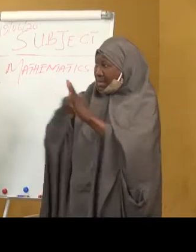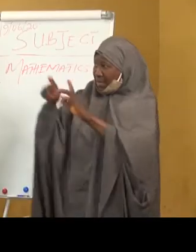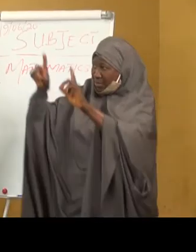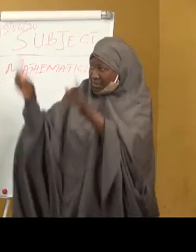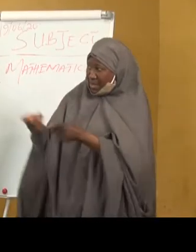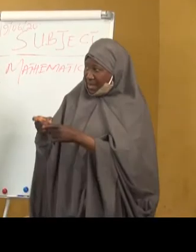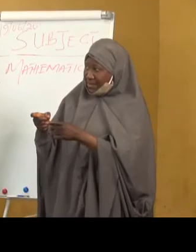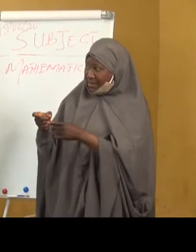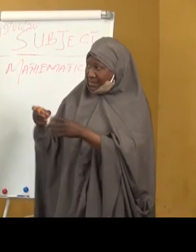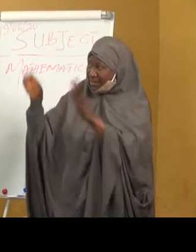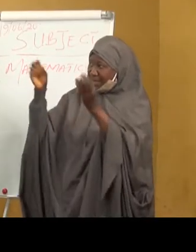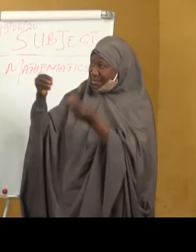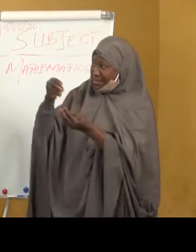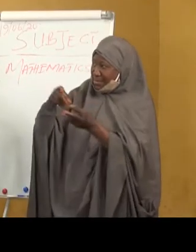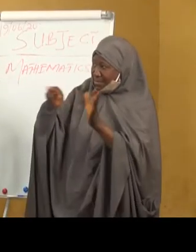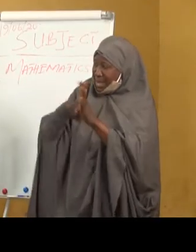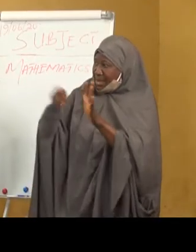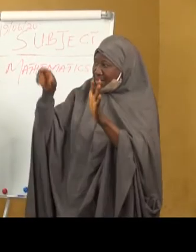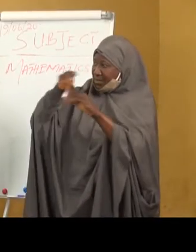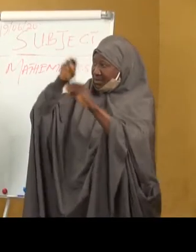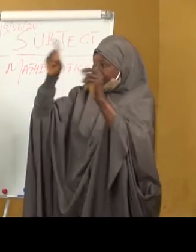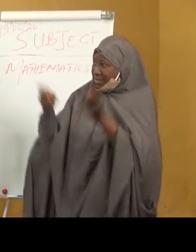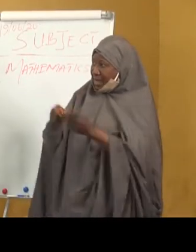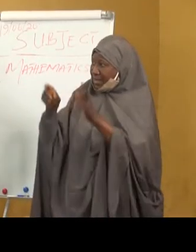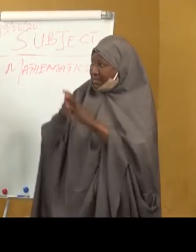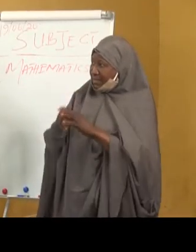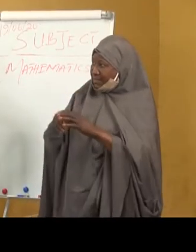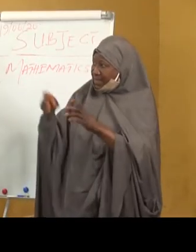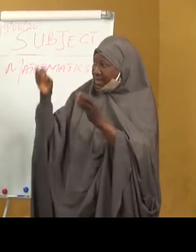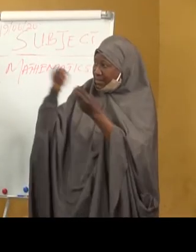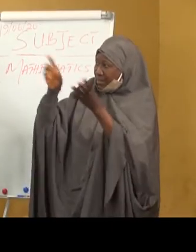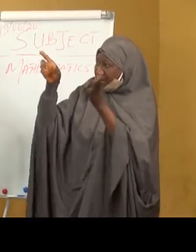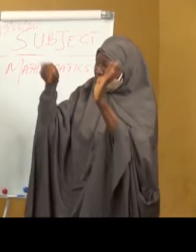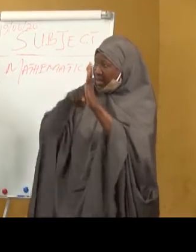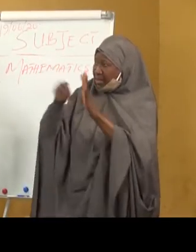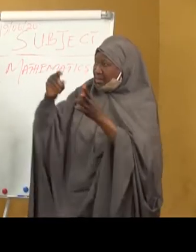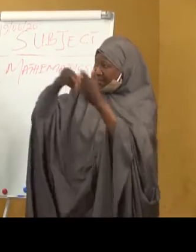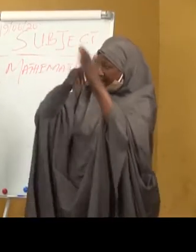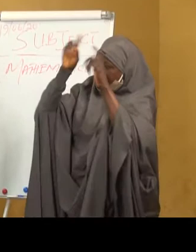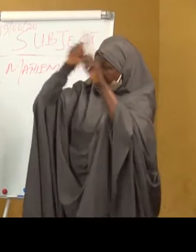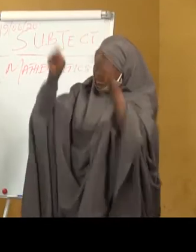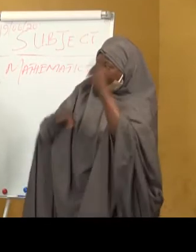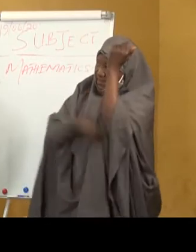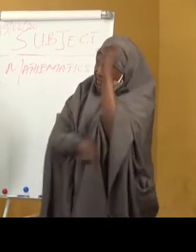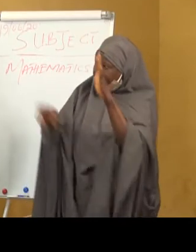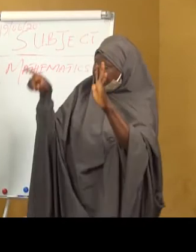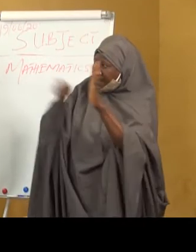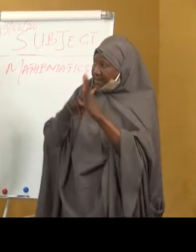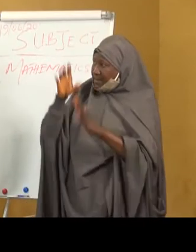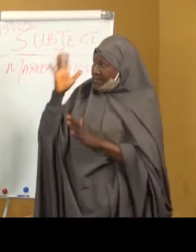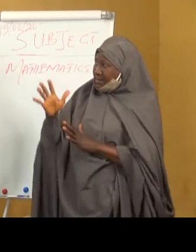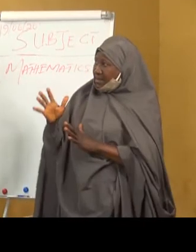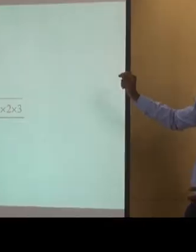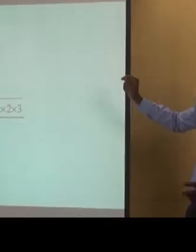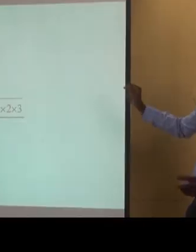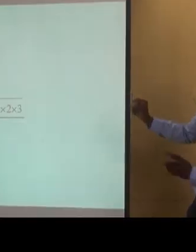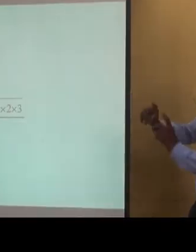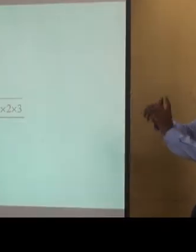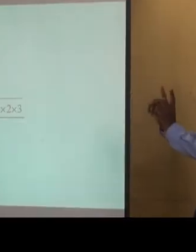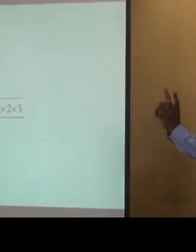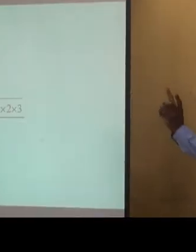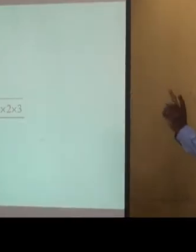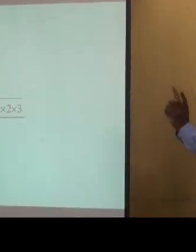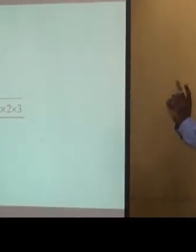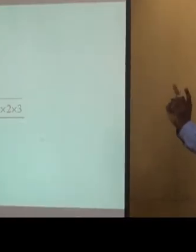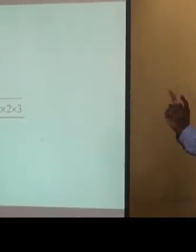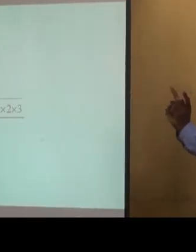bracket, minus 5 there. Plus minus the square root of b square. What is the value of b? Minus 5.